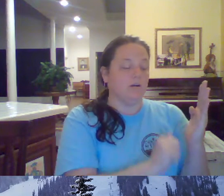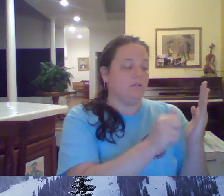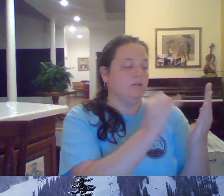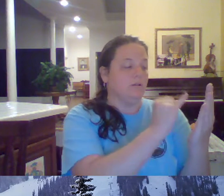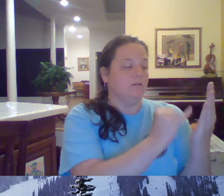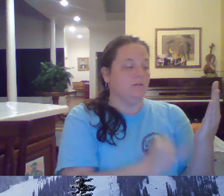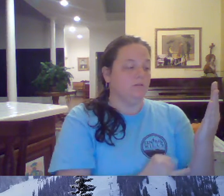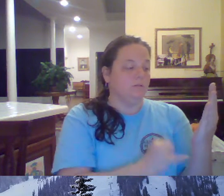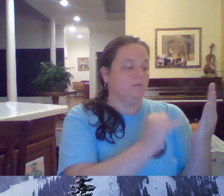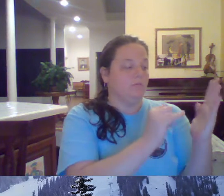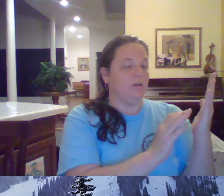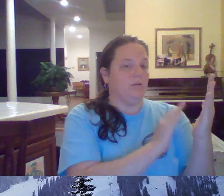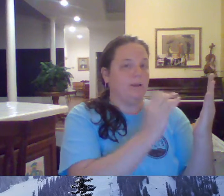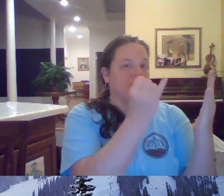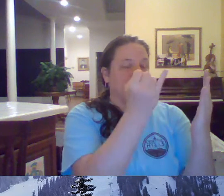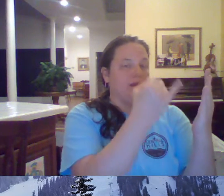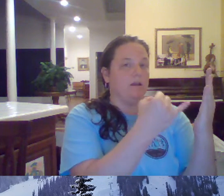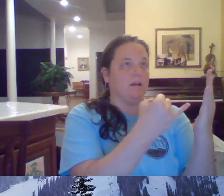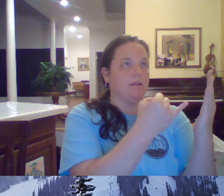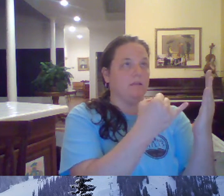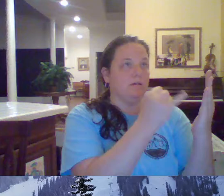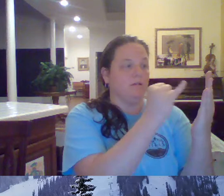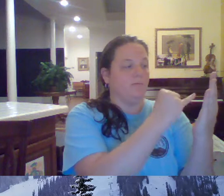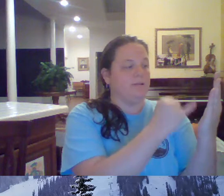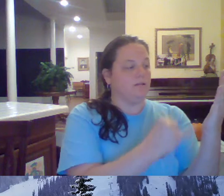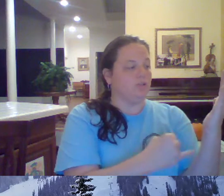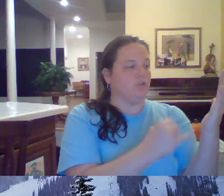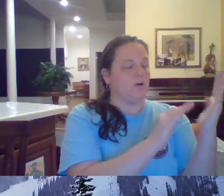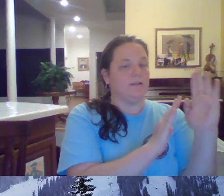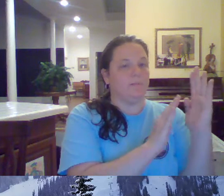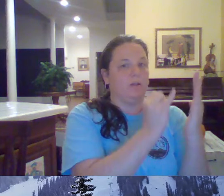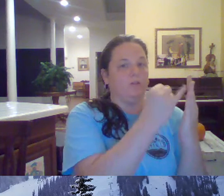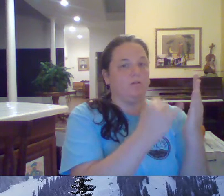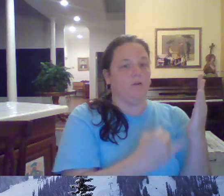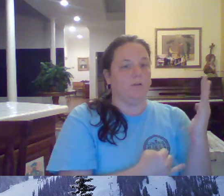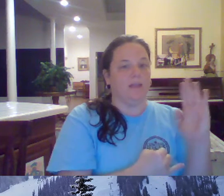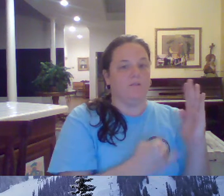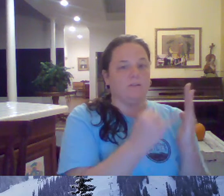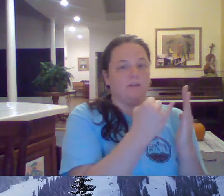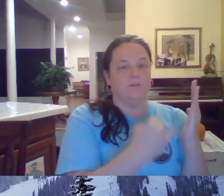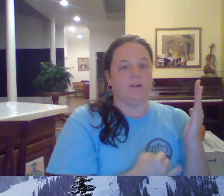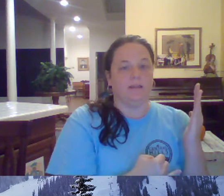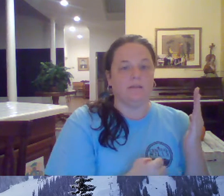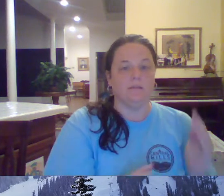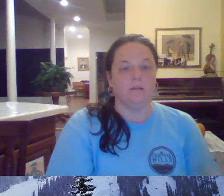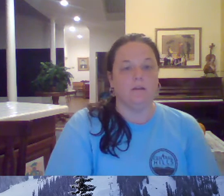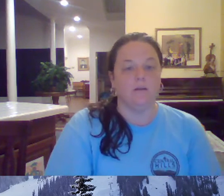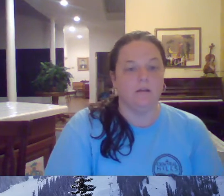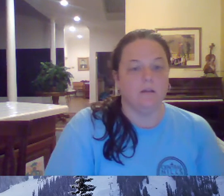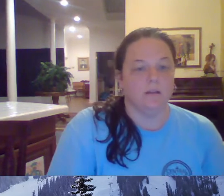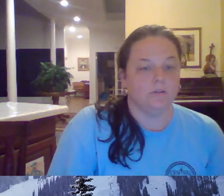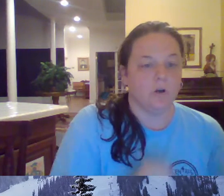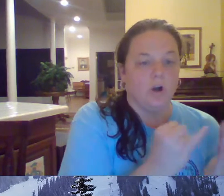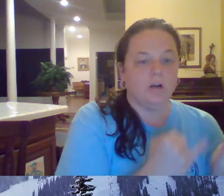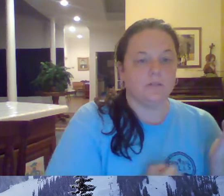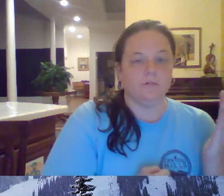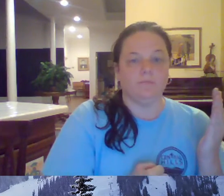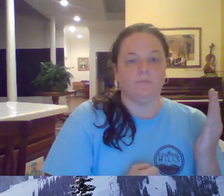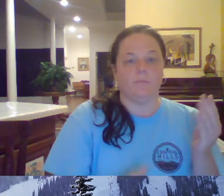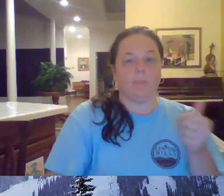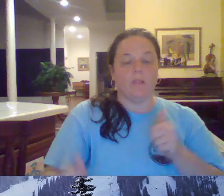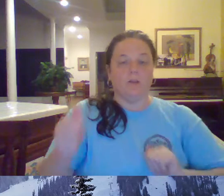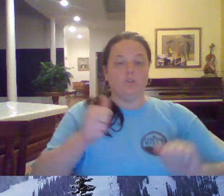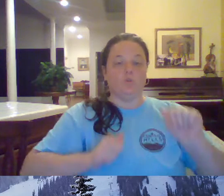for art, but you're basically just drawing something on your canvas here on your hand.